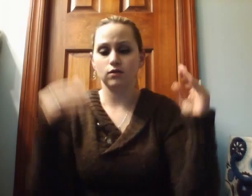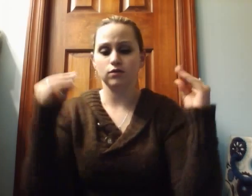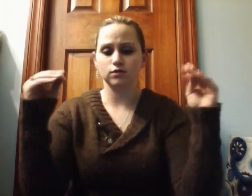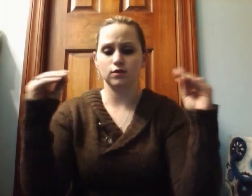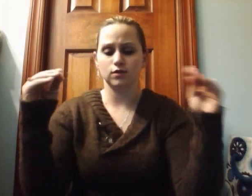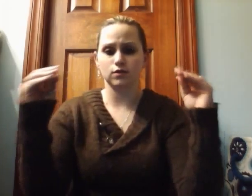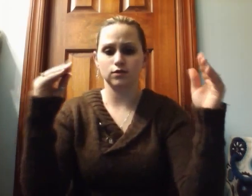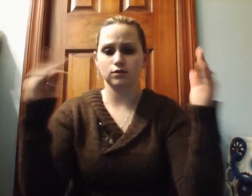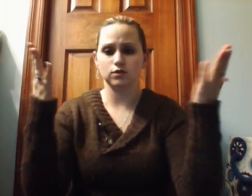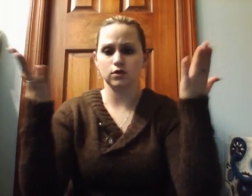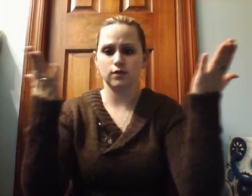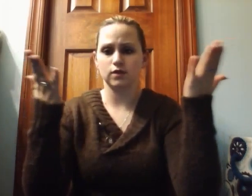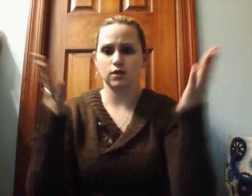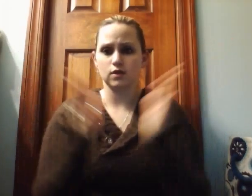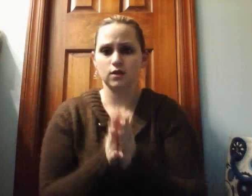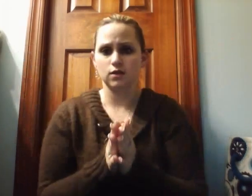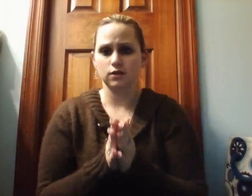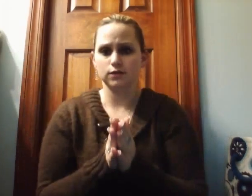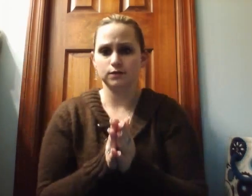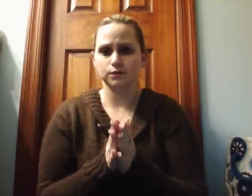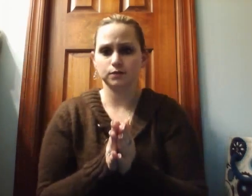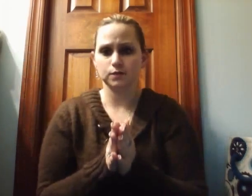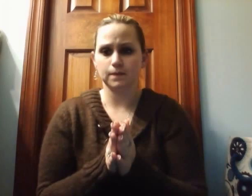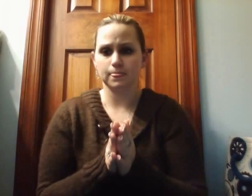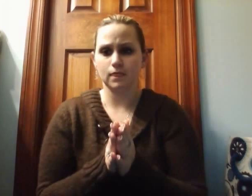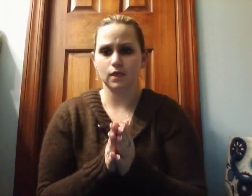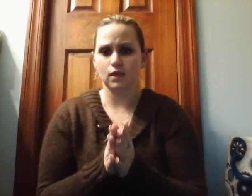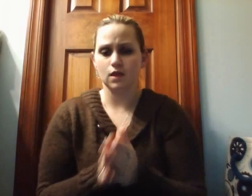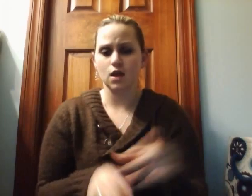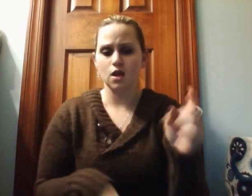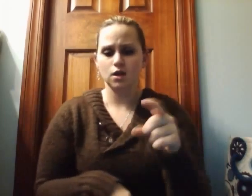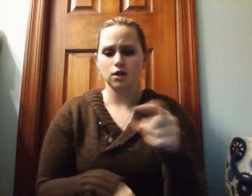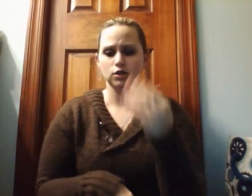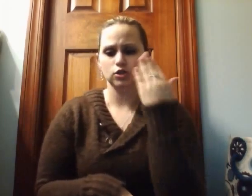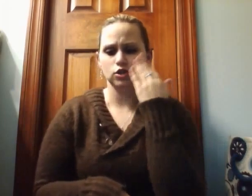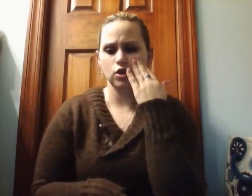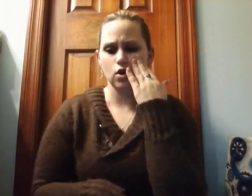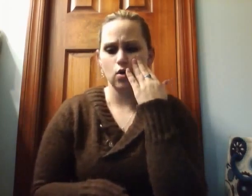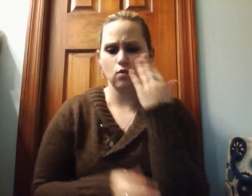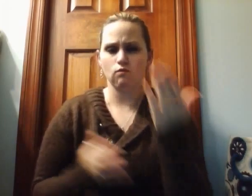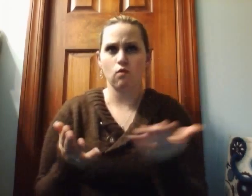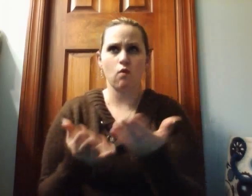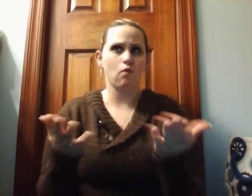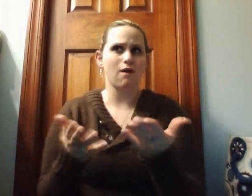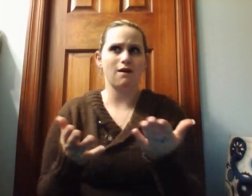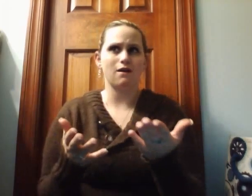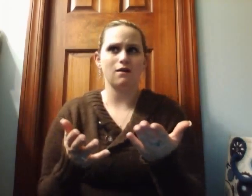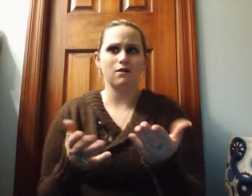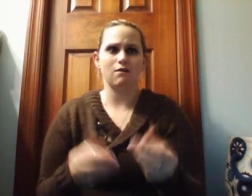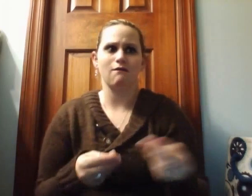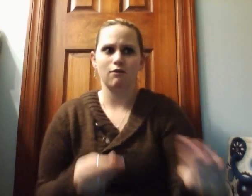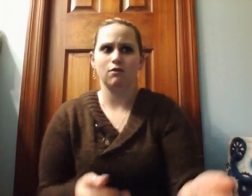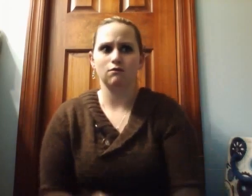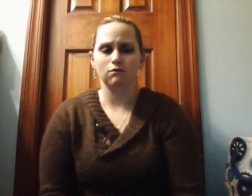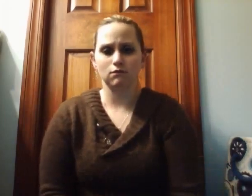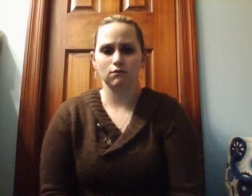are available and what you offer. And one of the biggest things that I think people neglect to do is to, in their written information or in